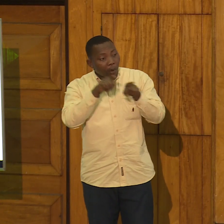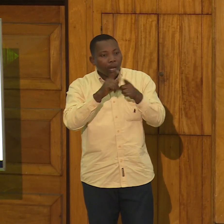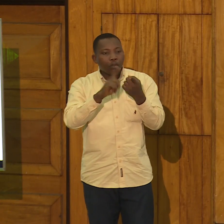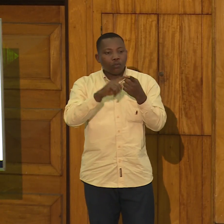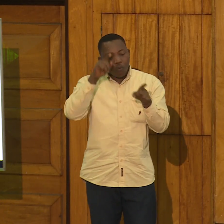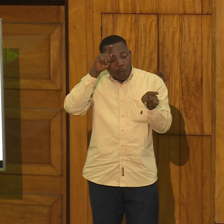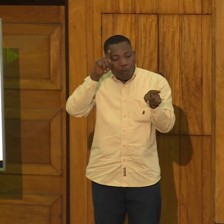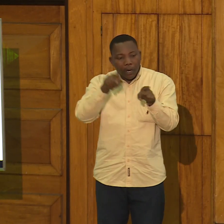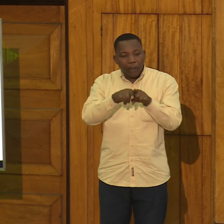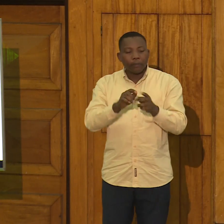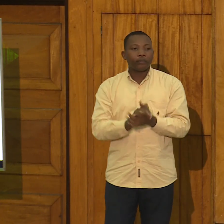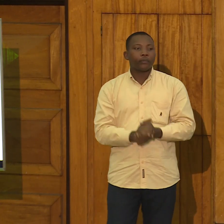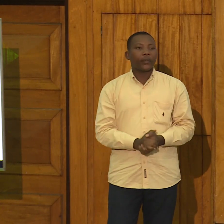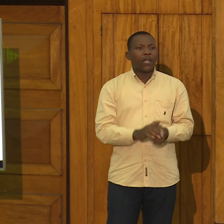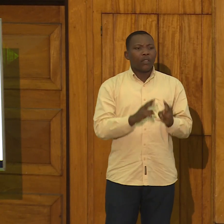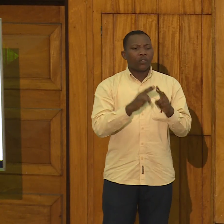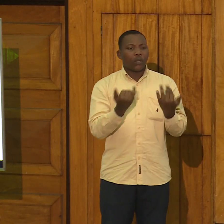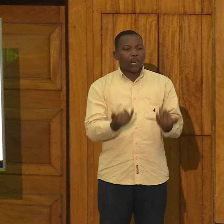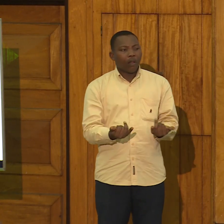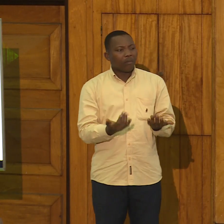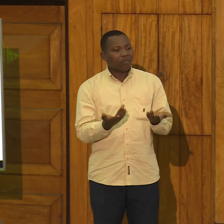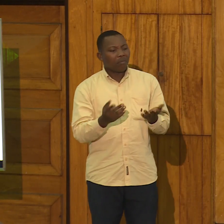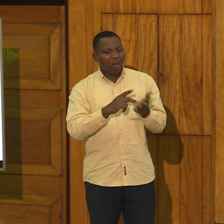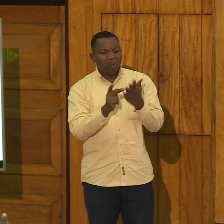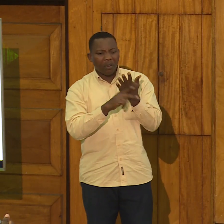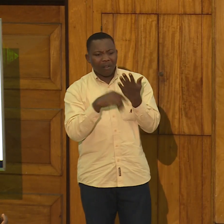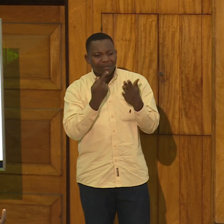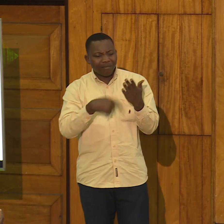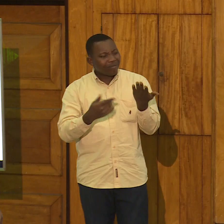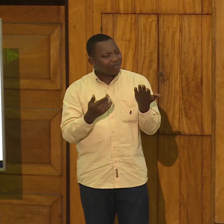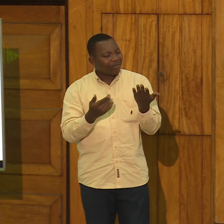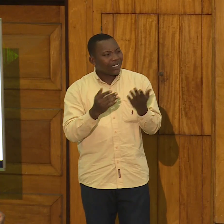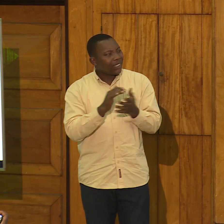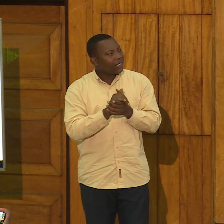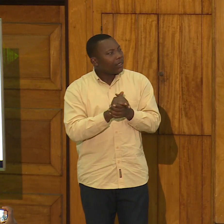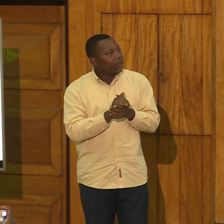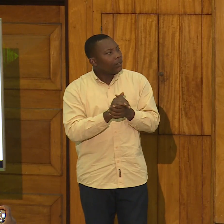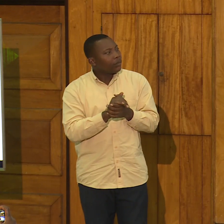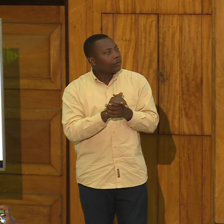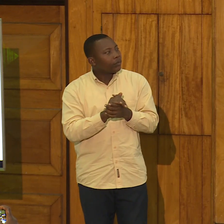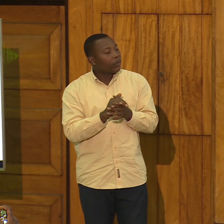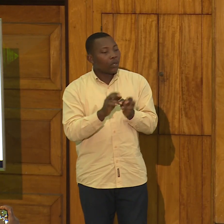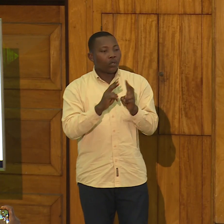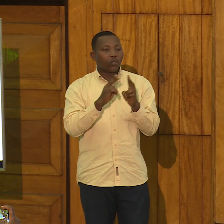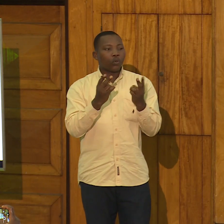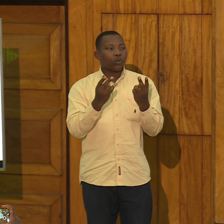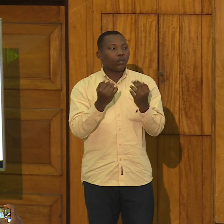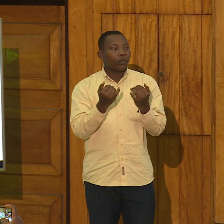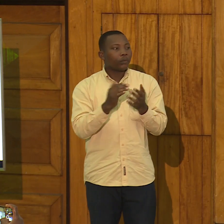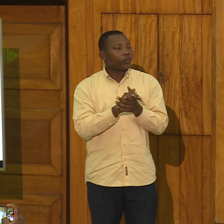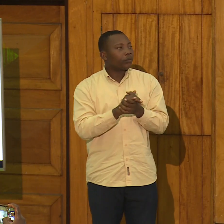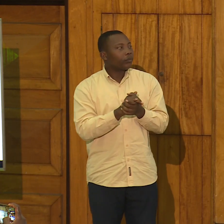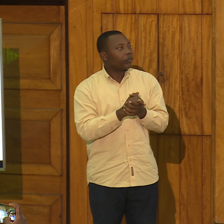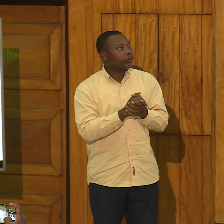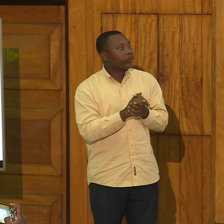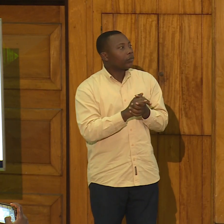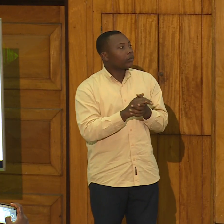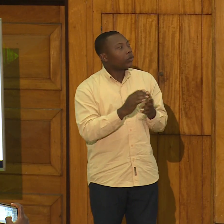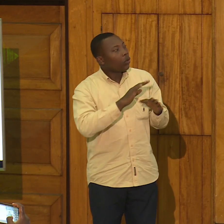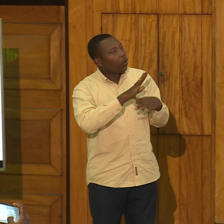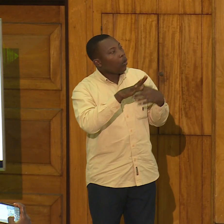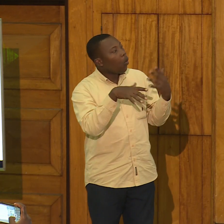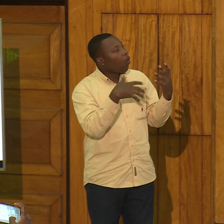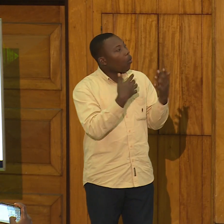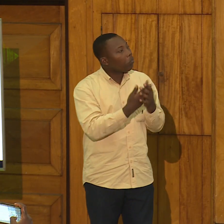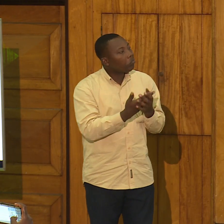So what is brother to brother? What is the approach? So this is a club related,